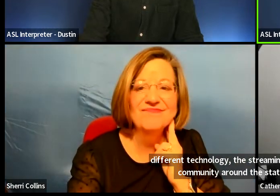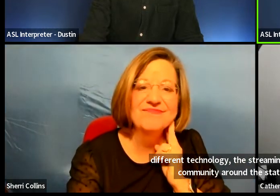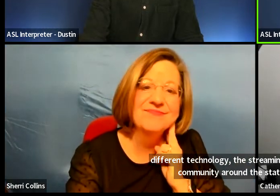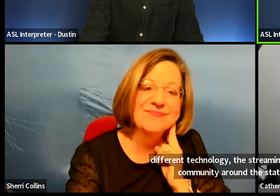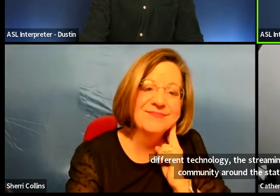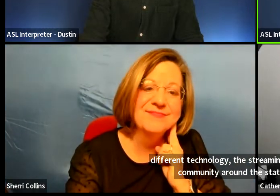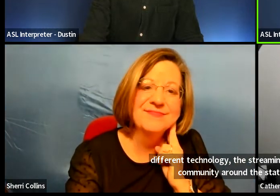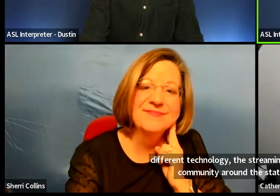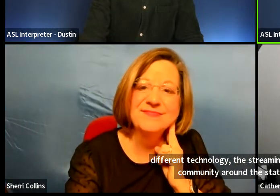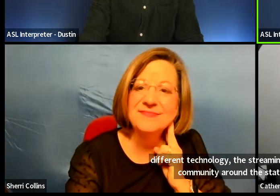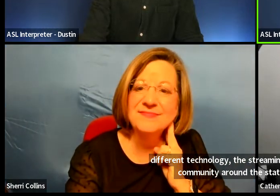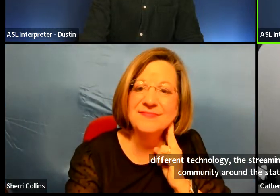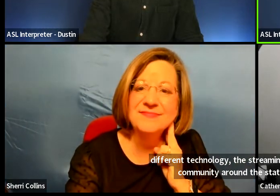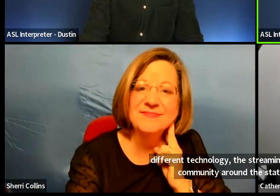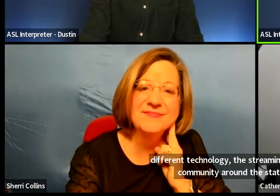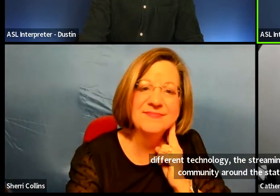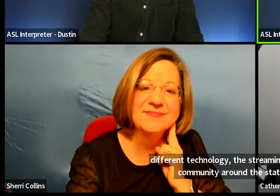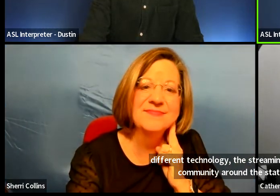person.